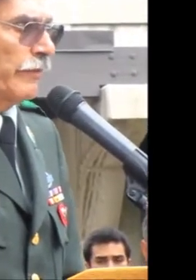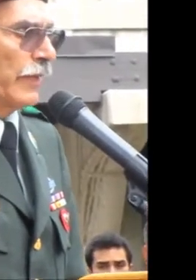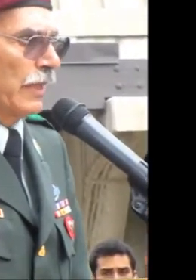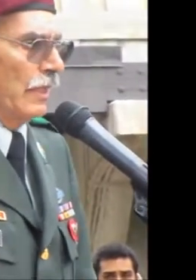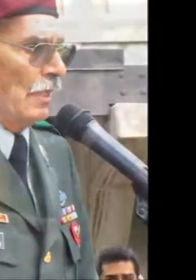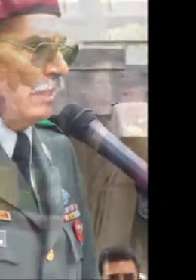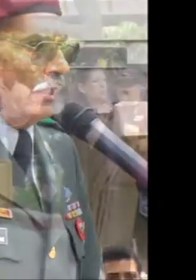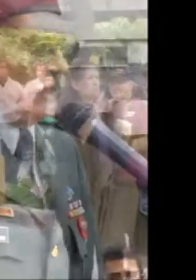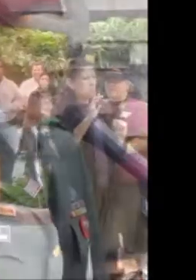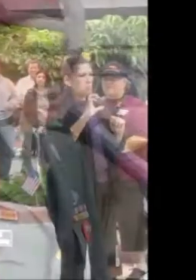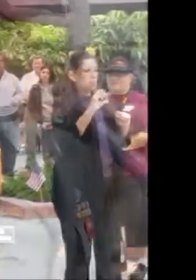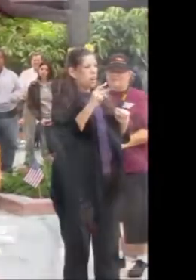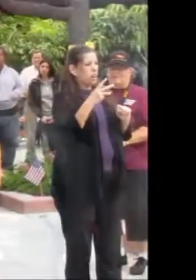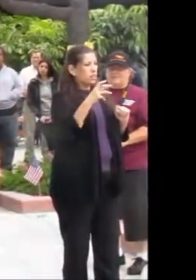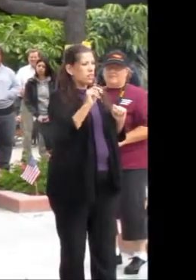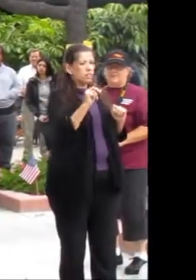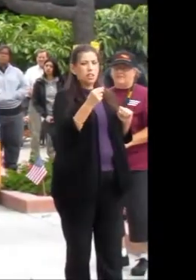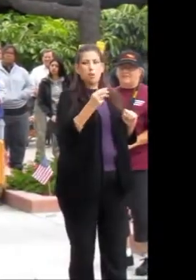lives.